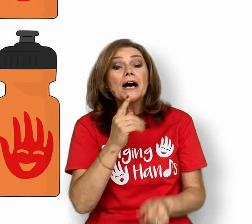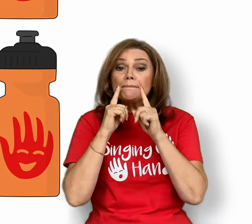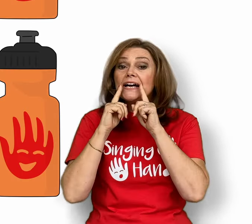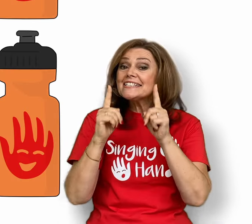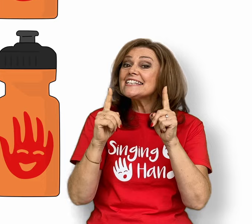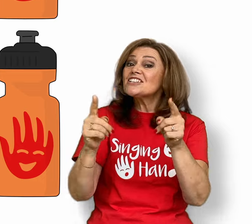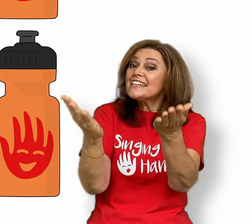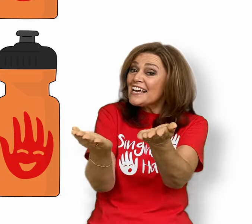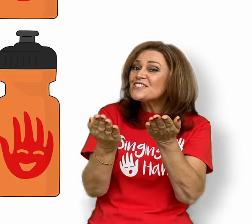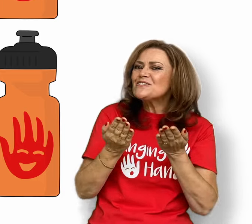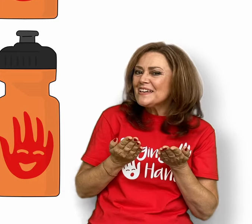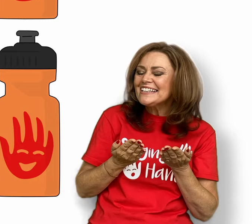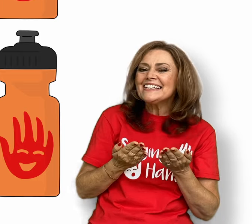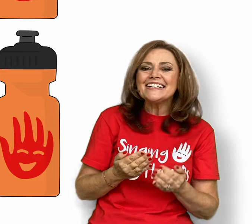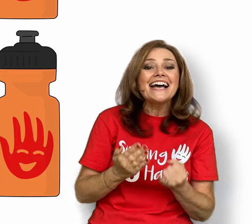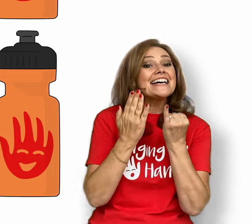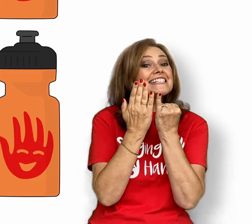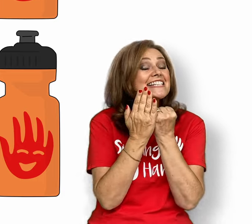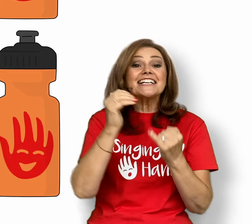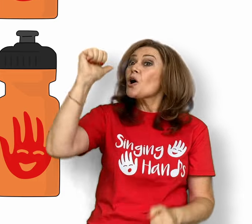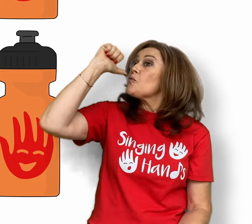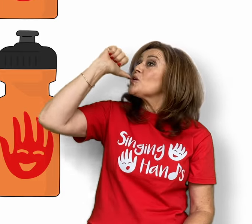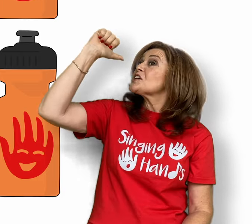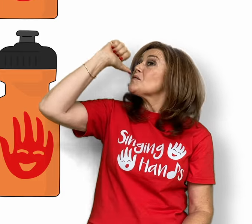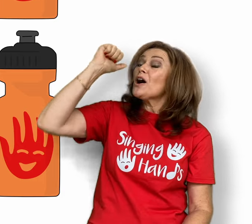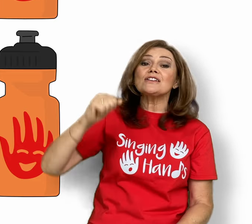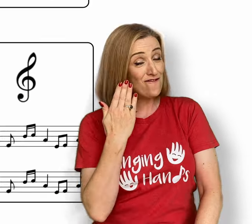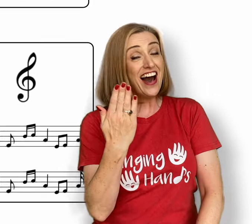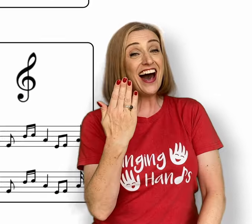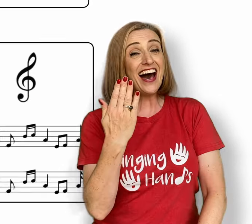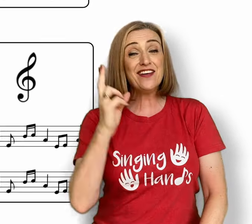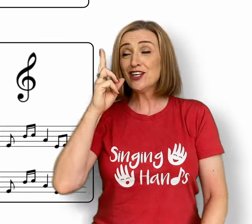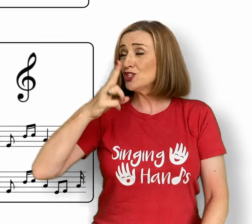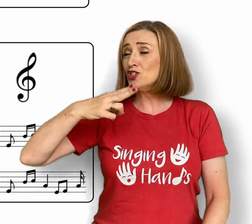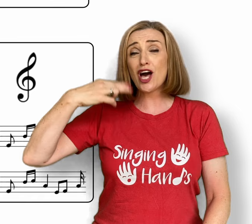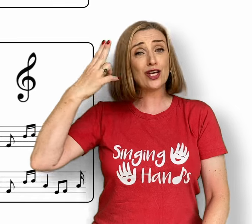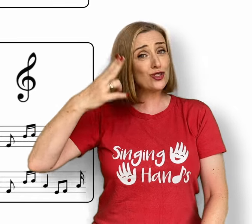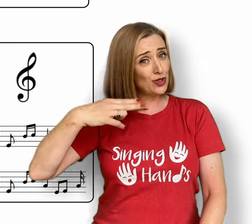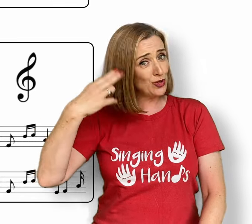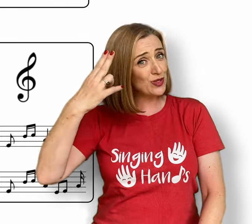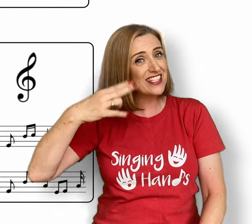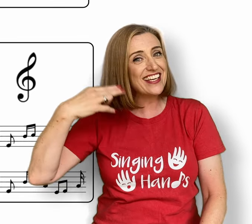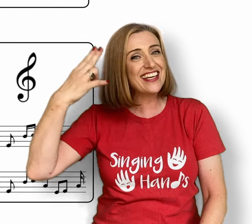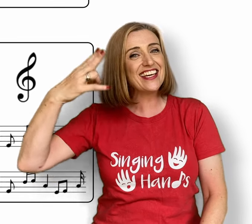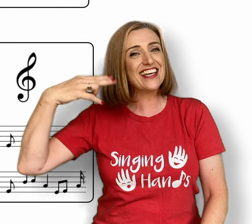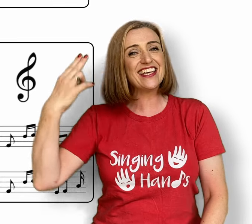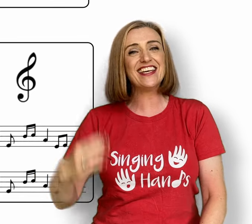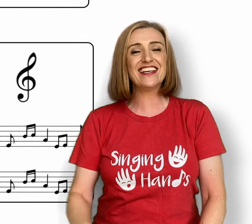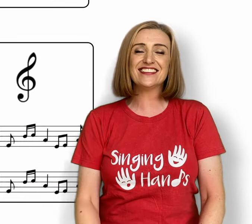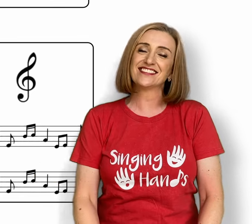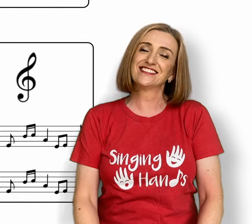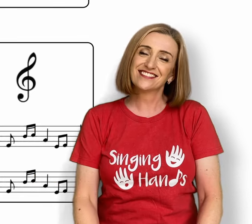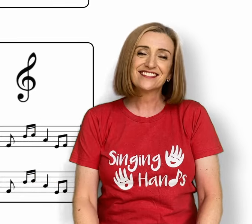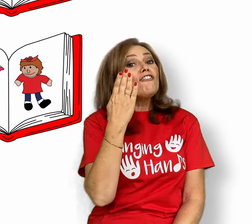school, my teacher gave to me six water bottles, five songs to